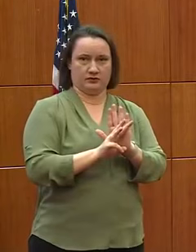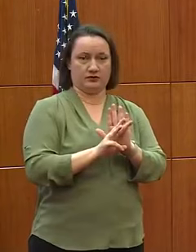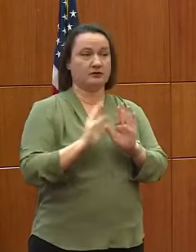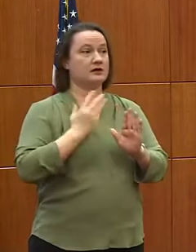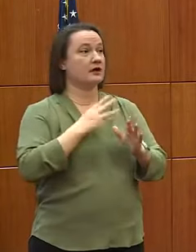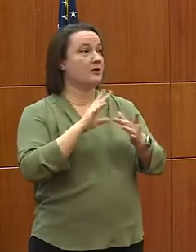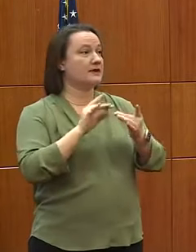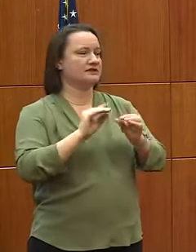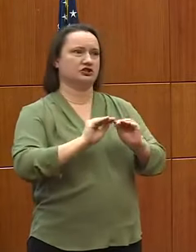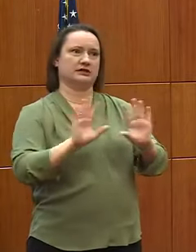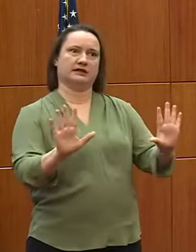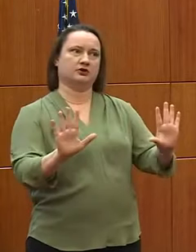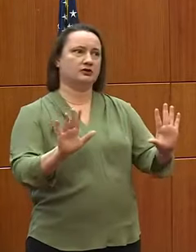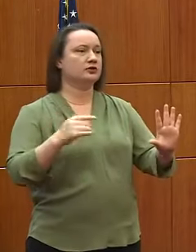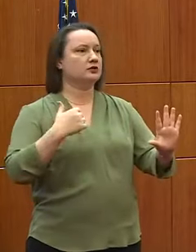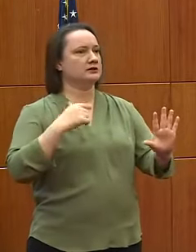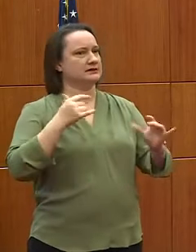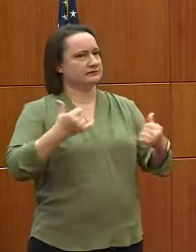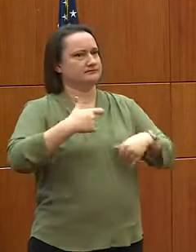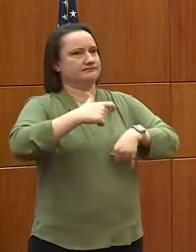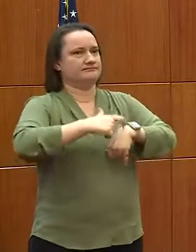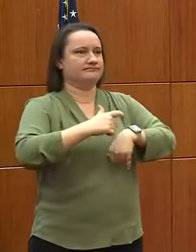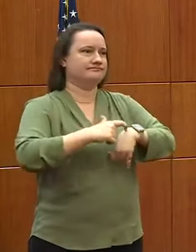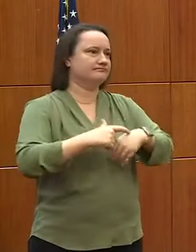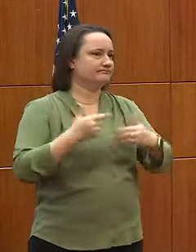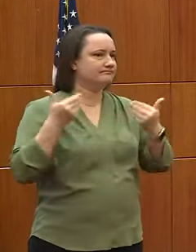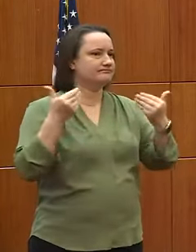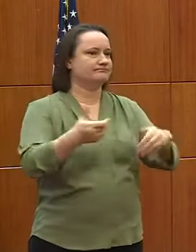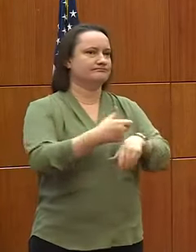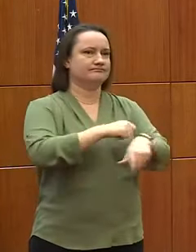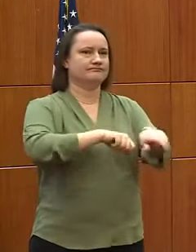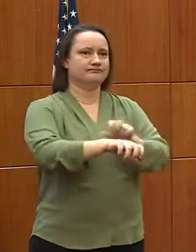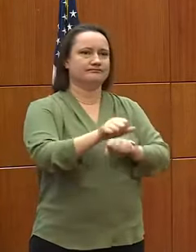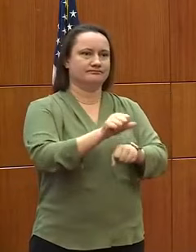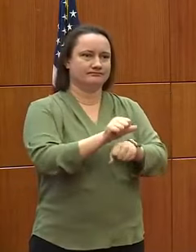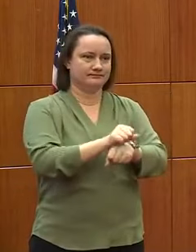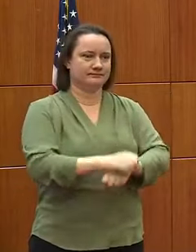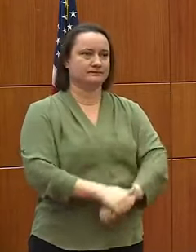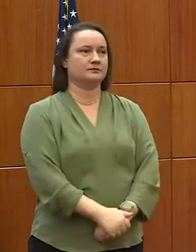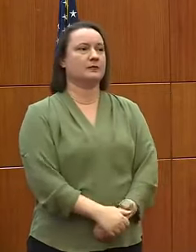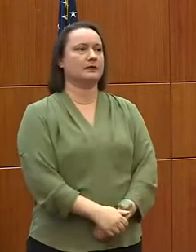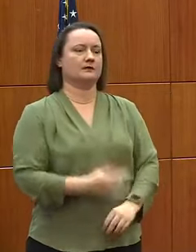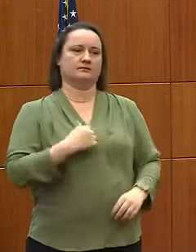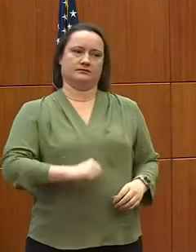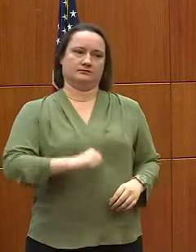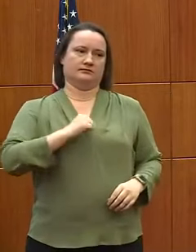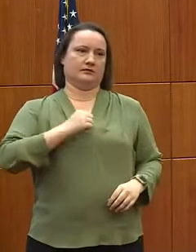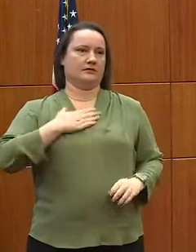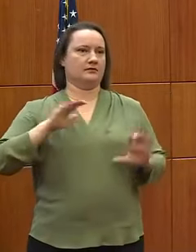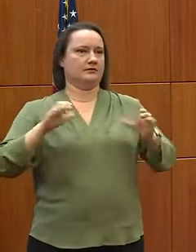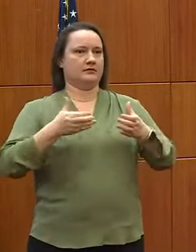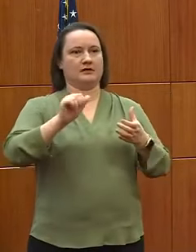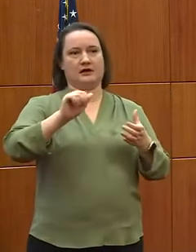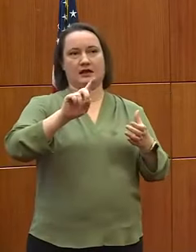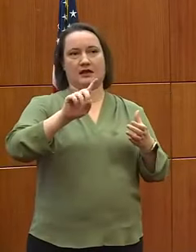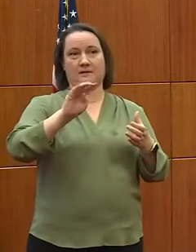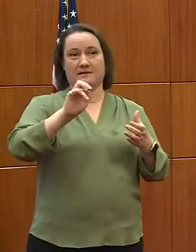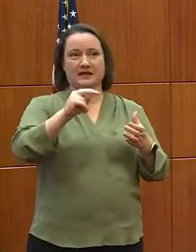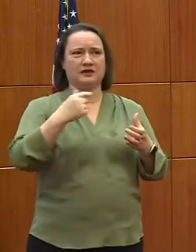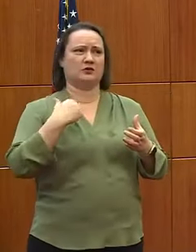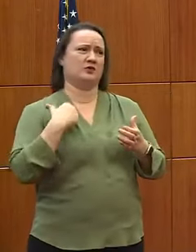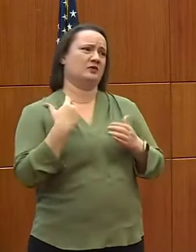clear. It is time to step up. I have been very proud in my administration that we have built the best state